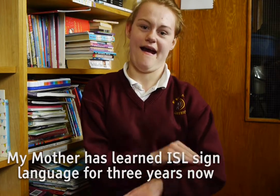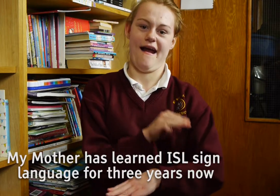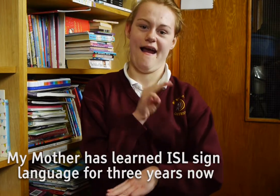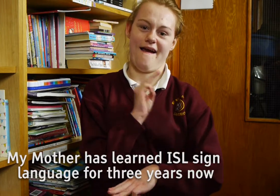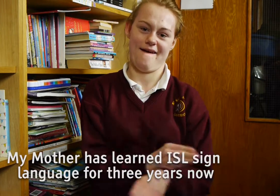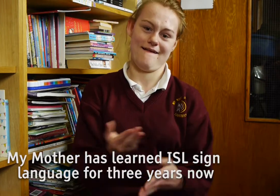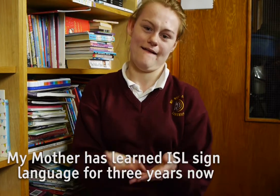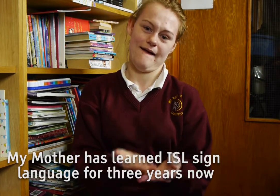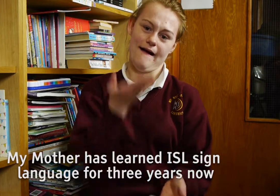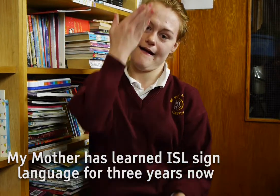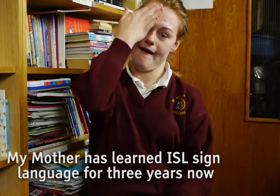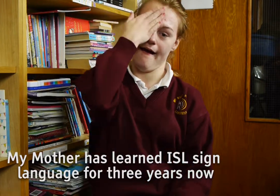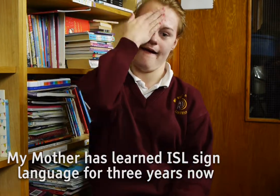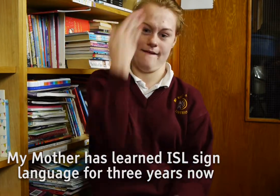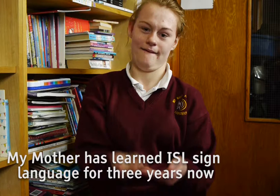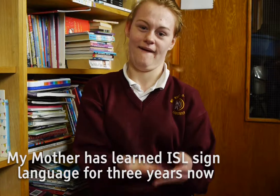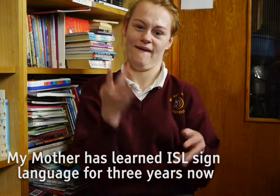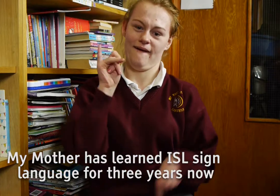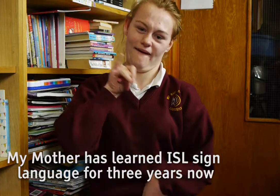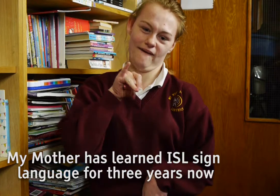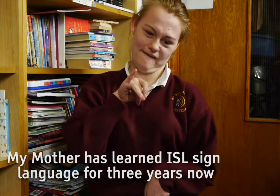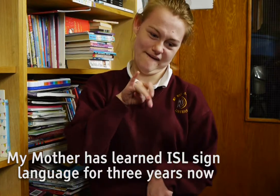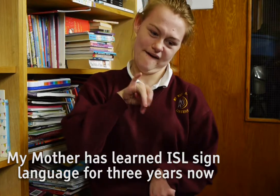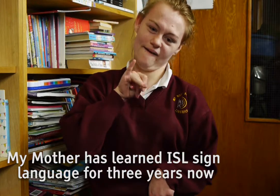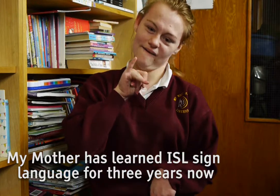My mother has learnt ISL,